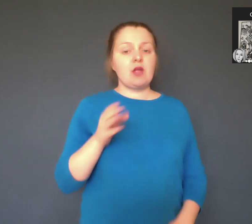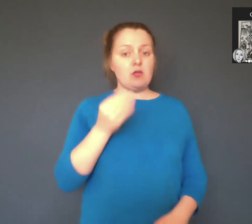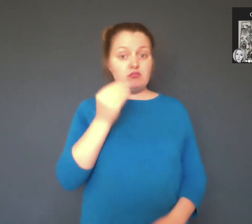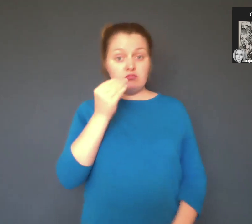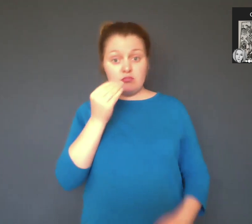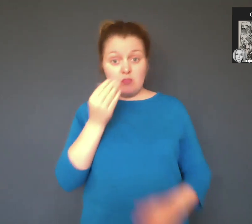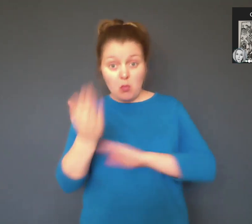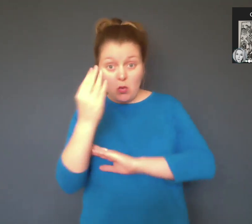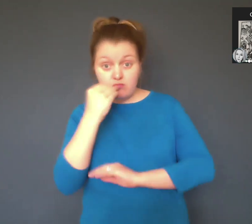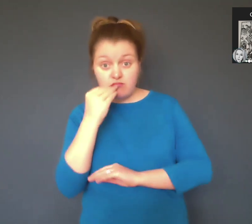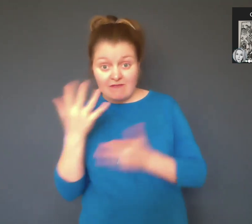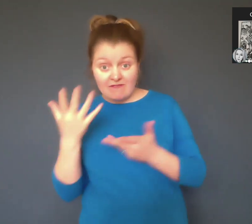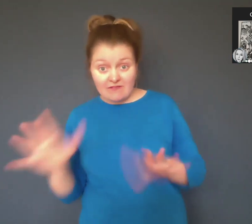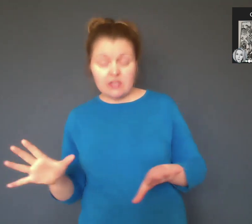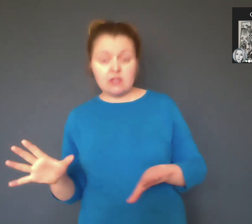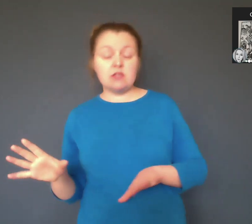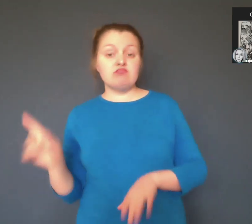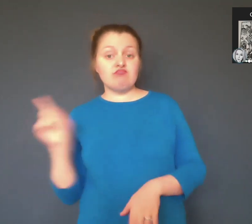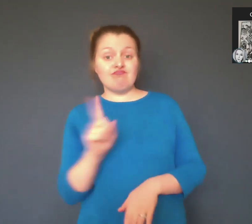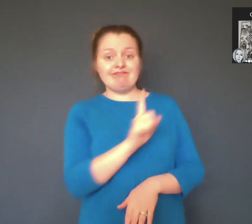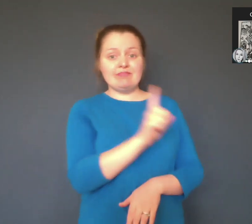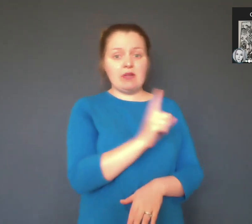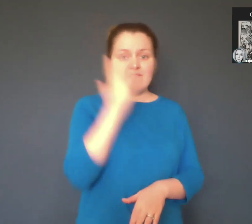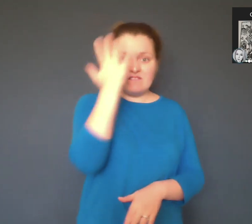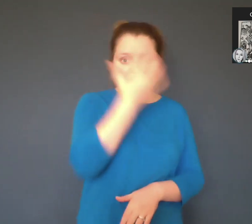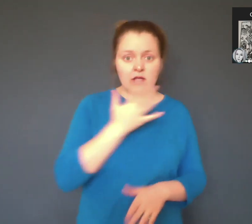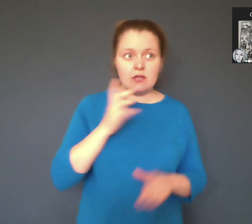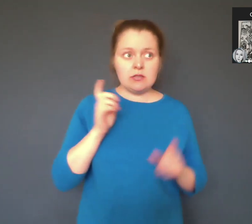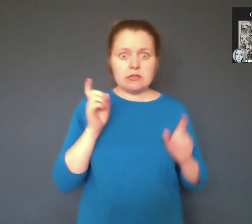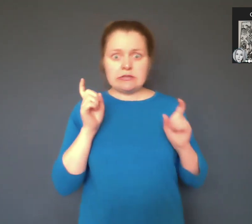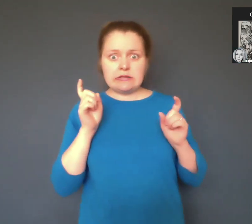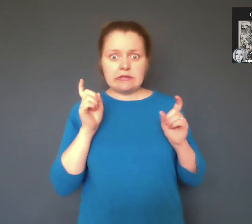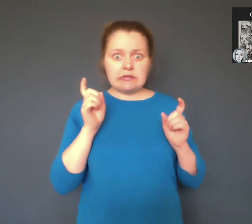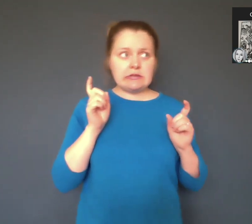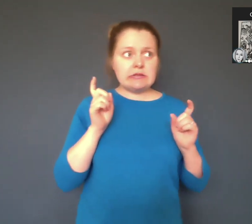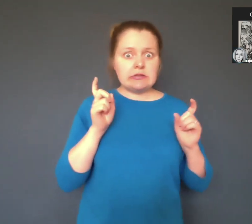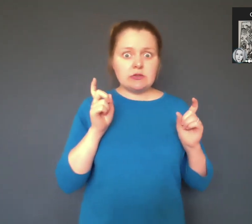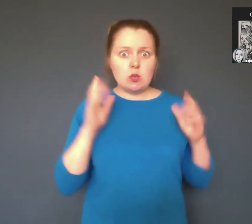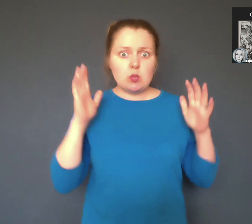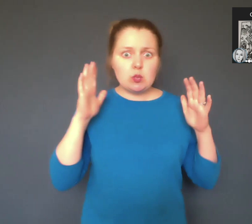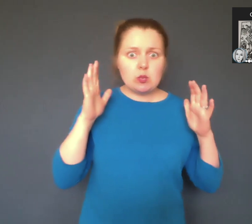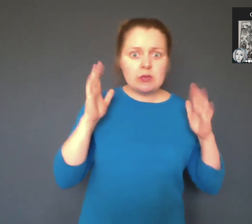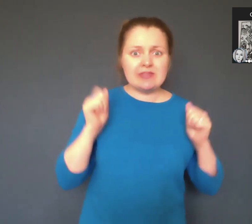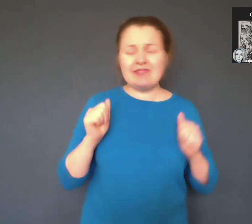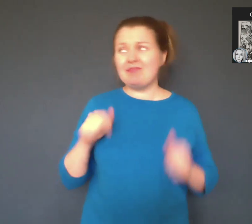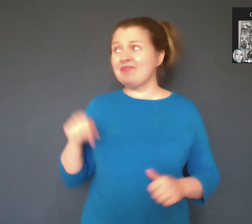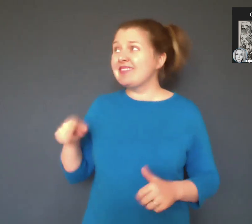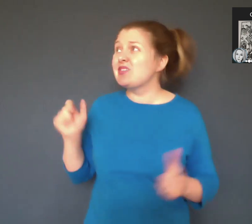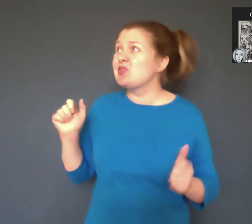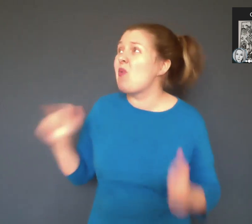"This is all my fault," Harvey said to his mom. "We lost all that time together just because I was bored."